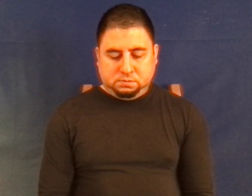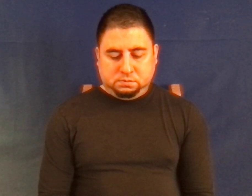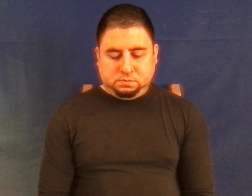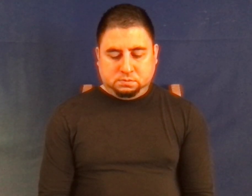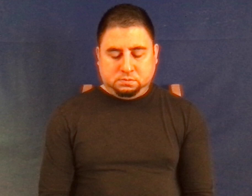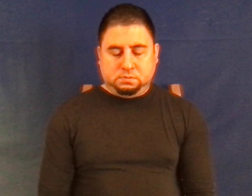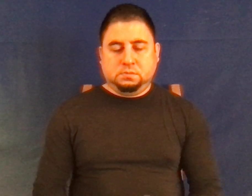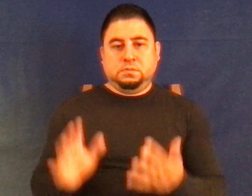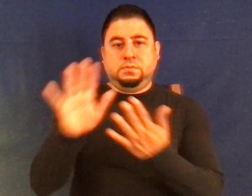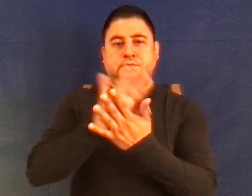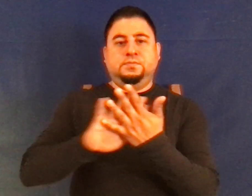The mystery of